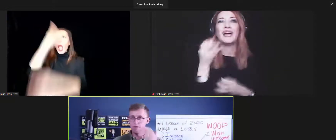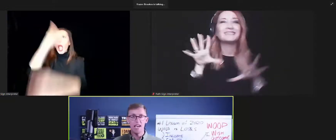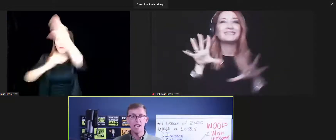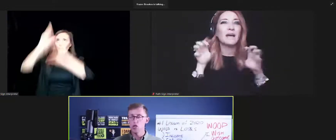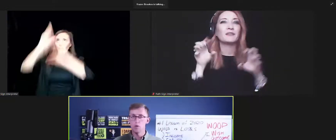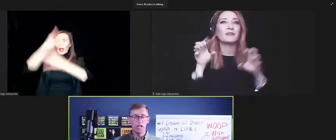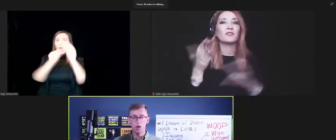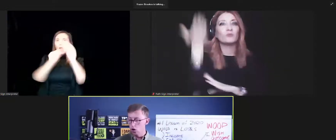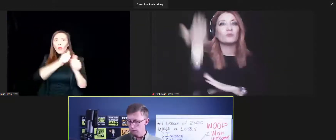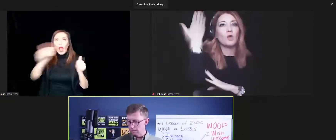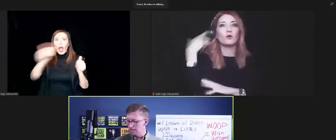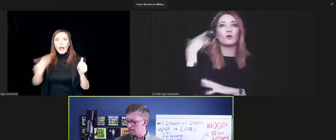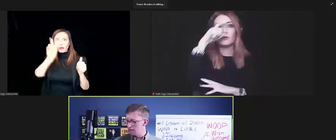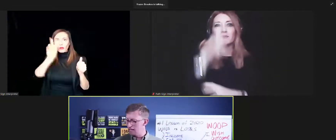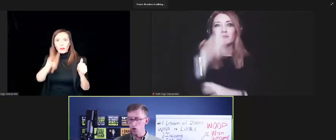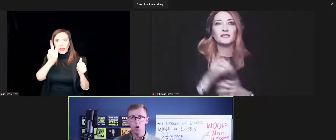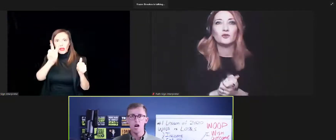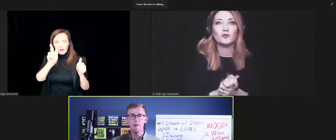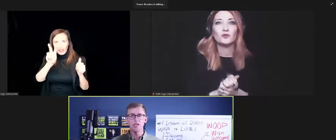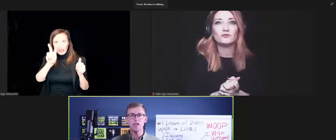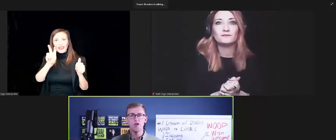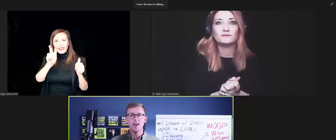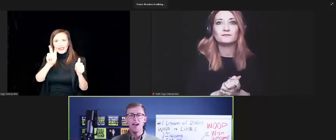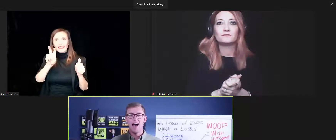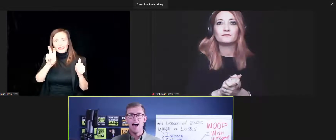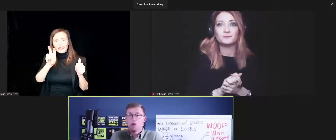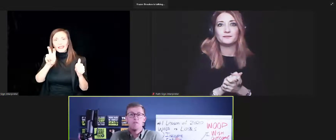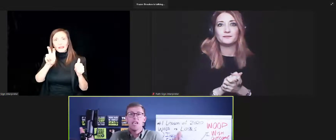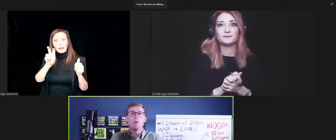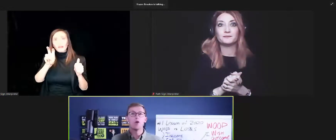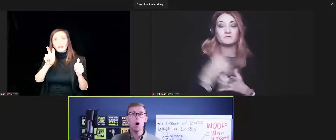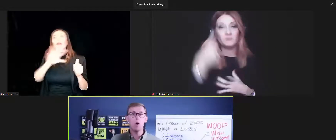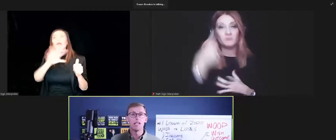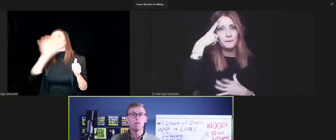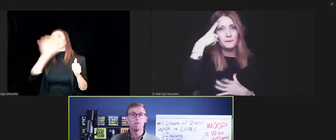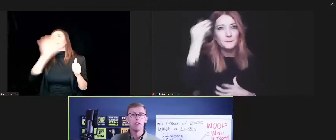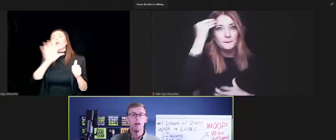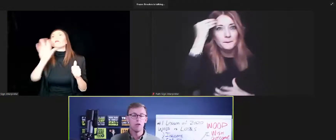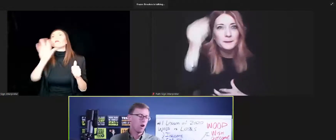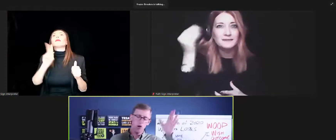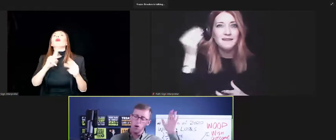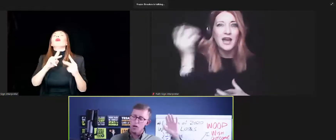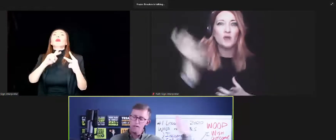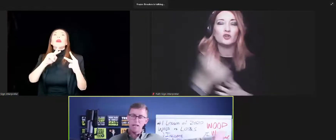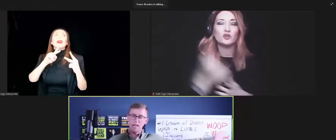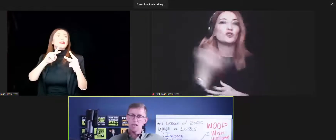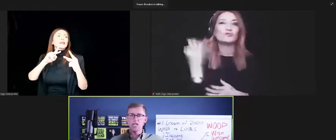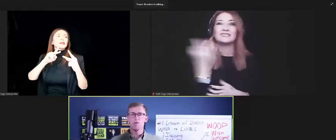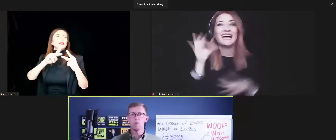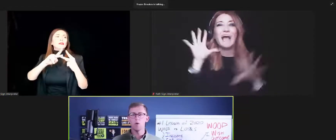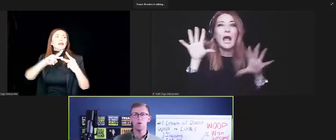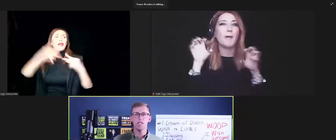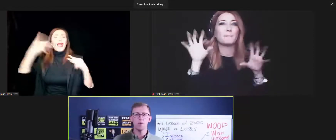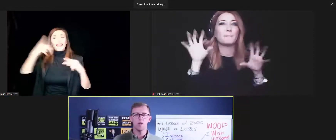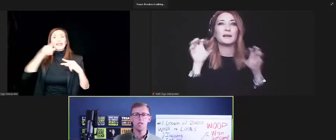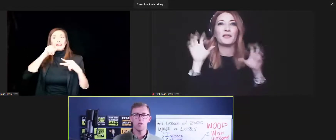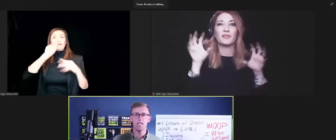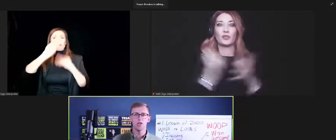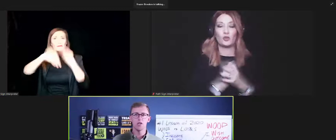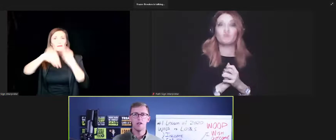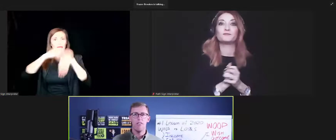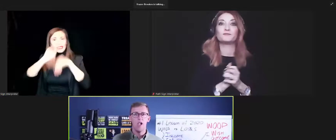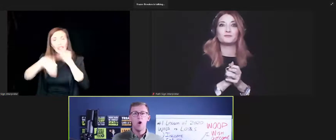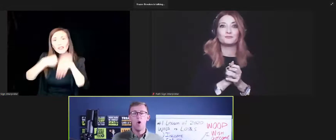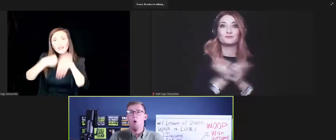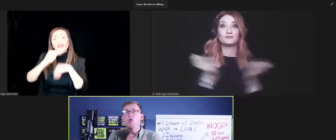love to hear you. Just do a little audio message. I would love to hear what your goal is. What your biggest lesson from 2020